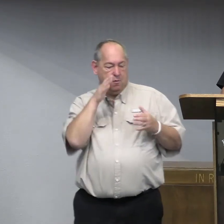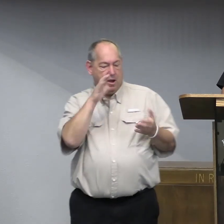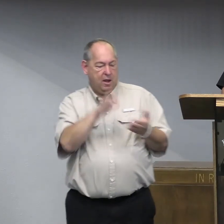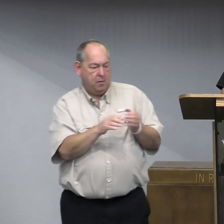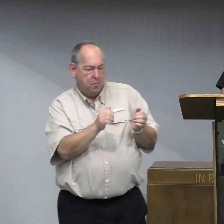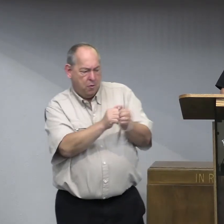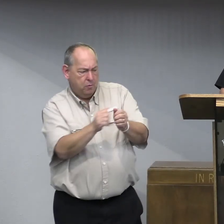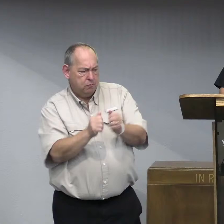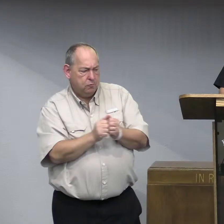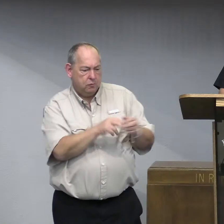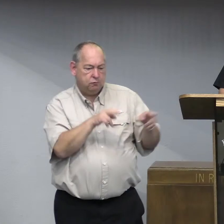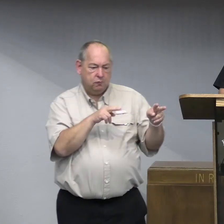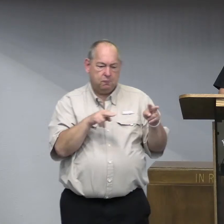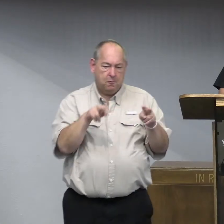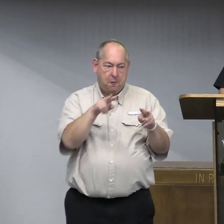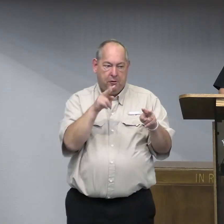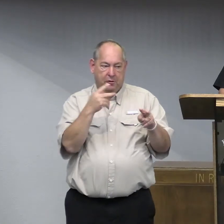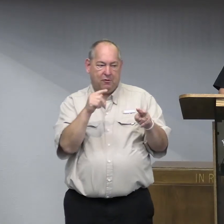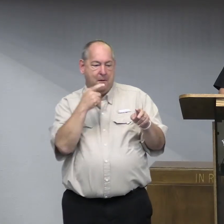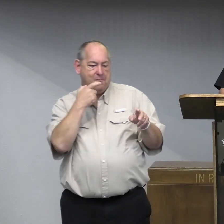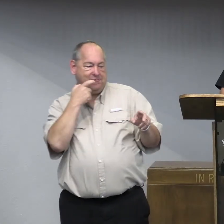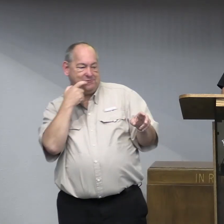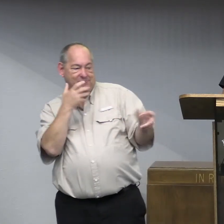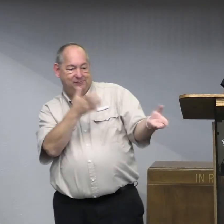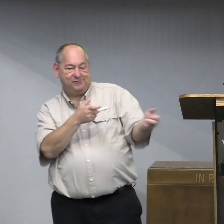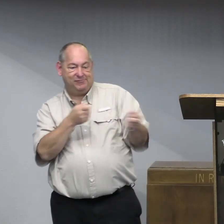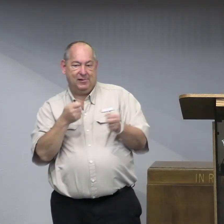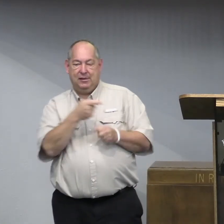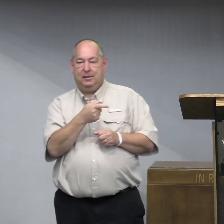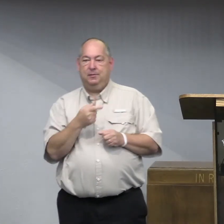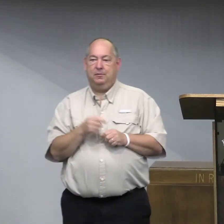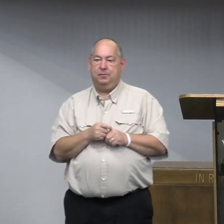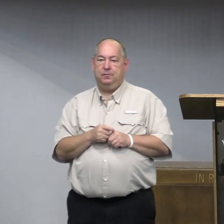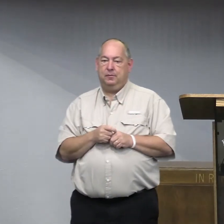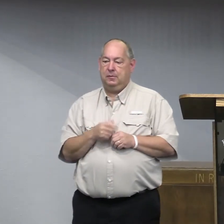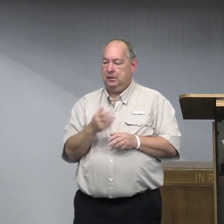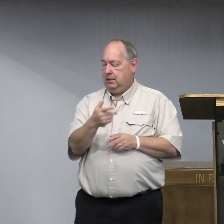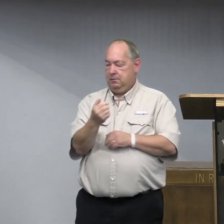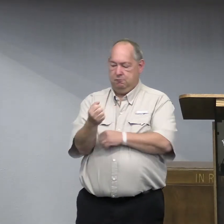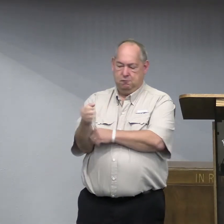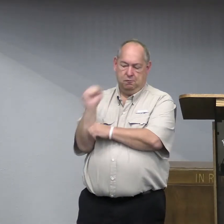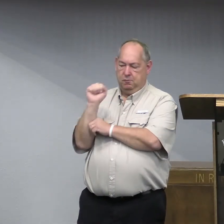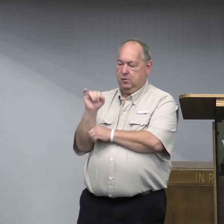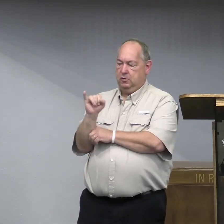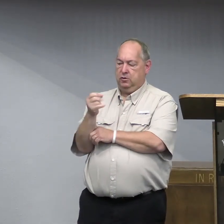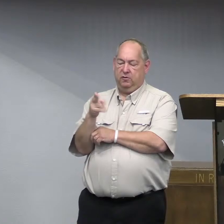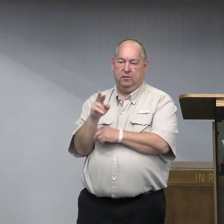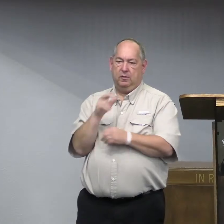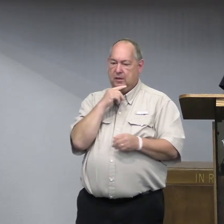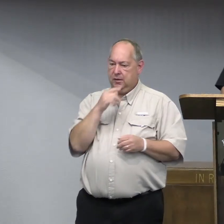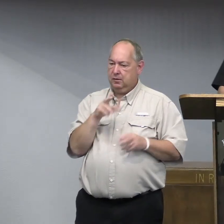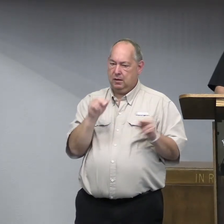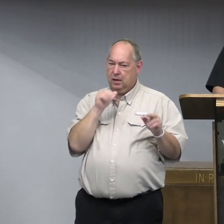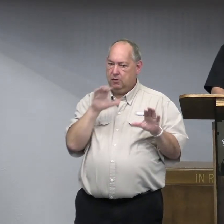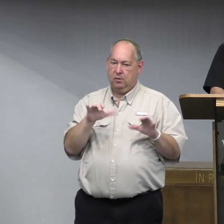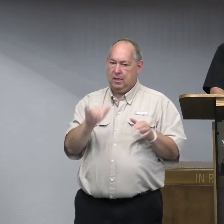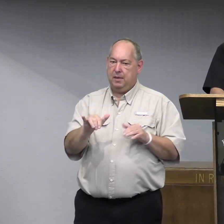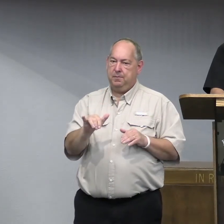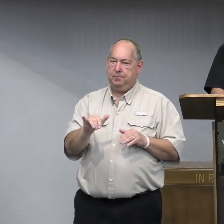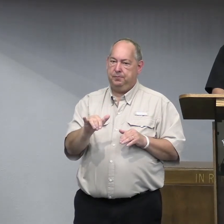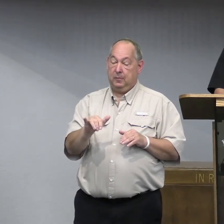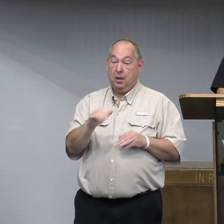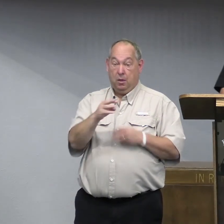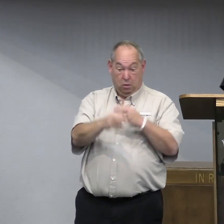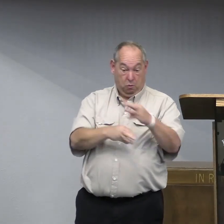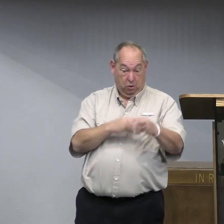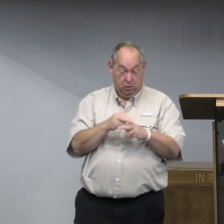more, and she tries to seduce him. And Joseph refused. Now, the world